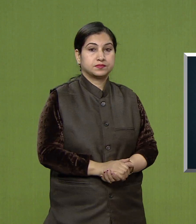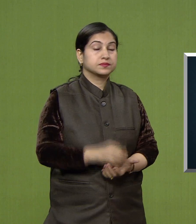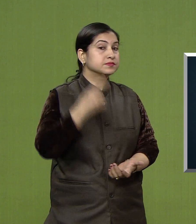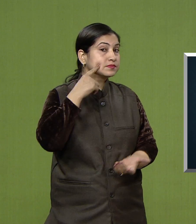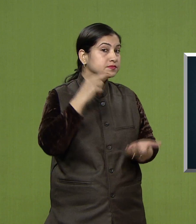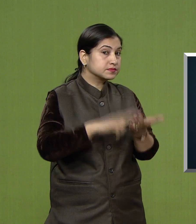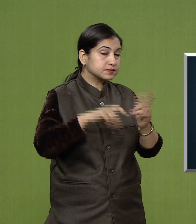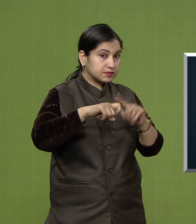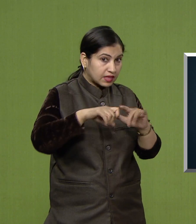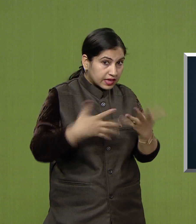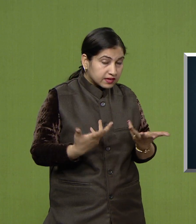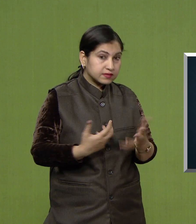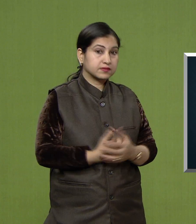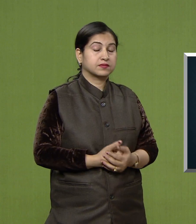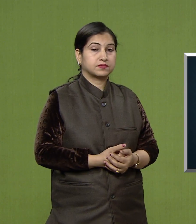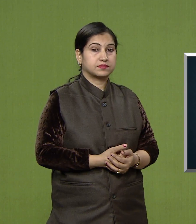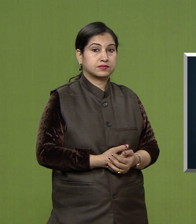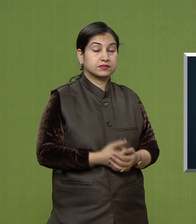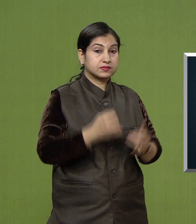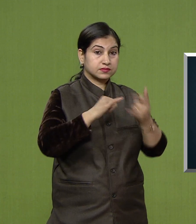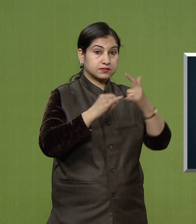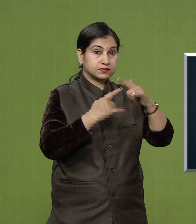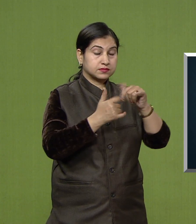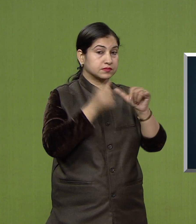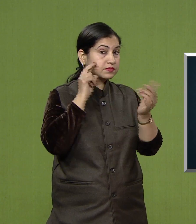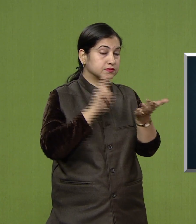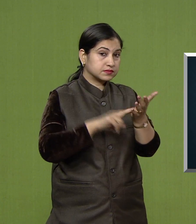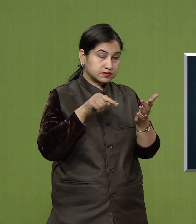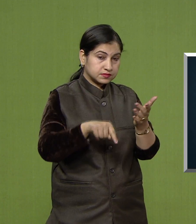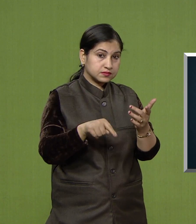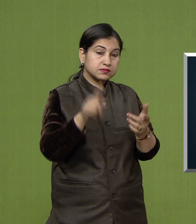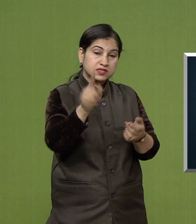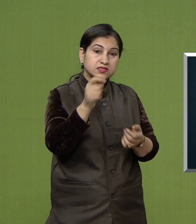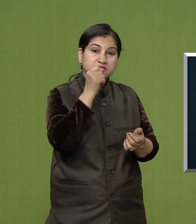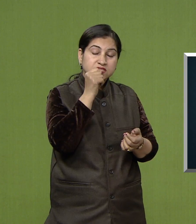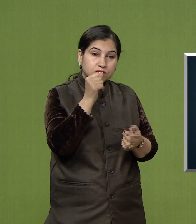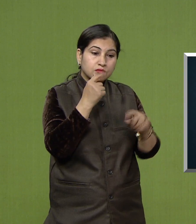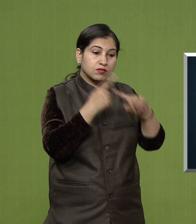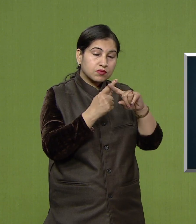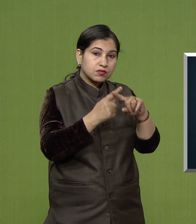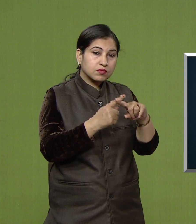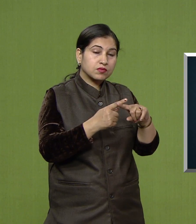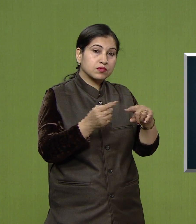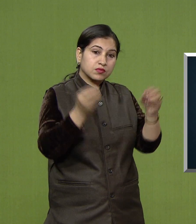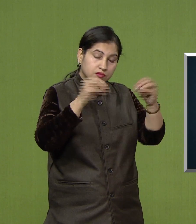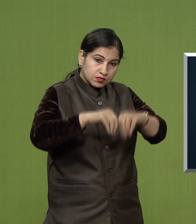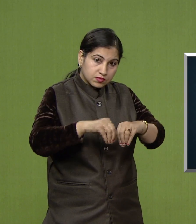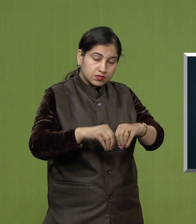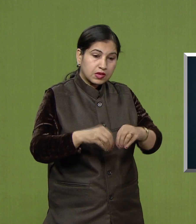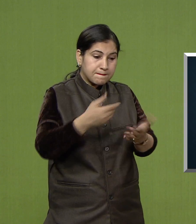For old ink stains, you should need to soak white and colored cotton cloths in sour buttermilk or lassi for